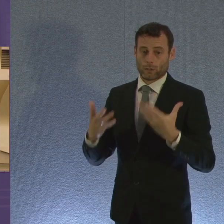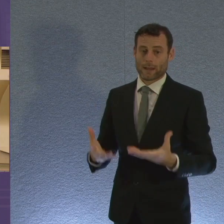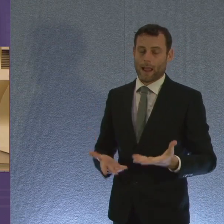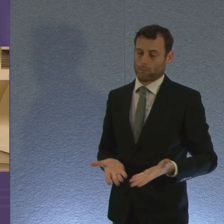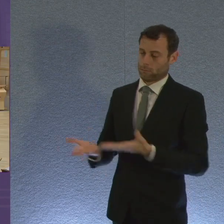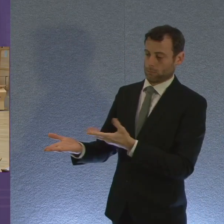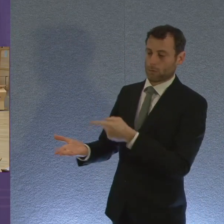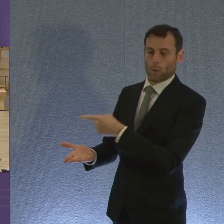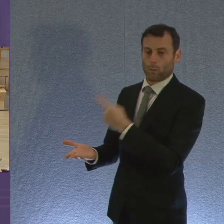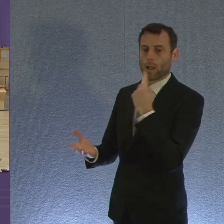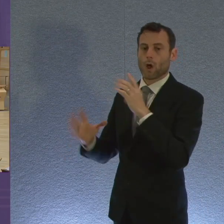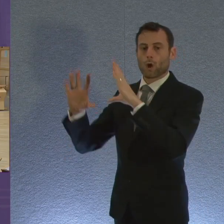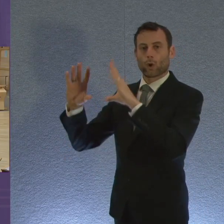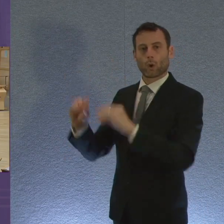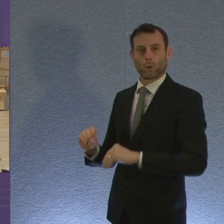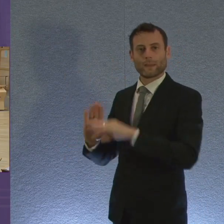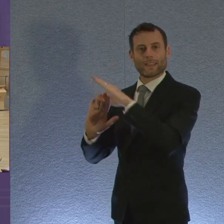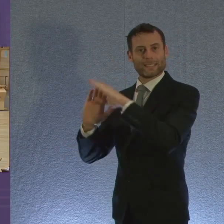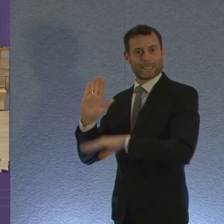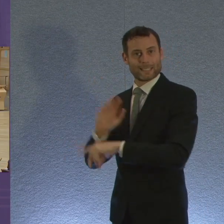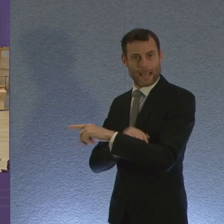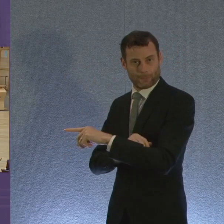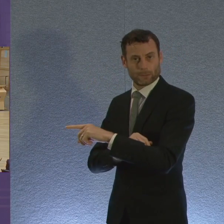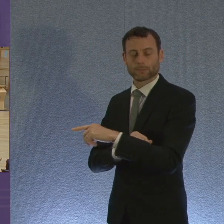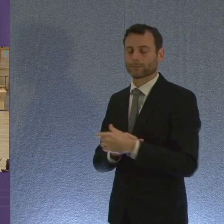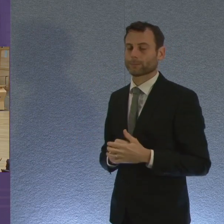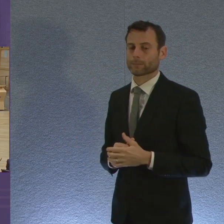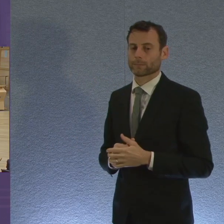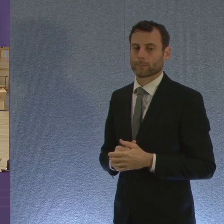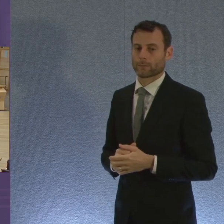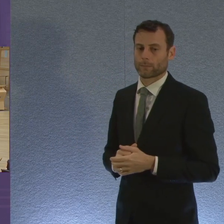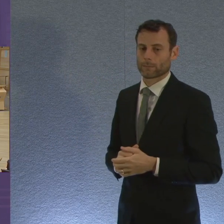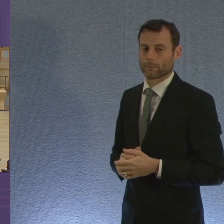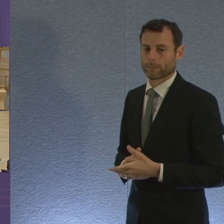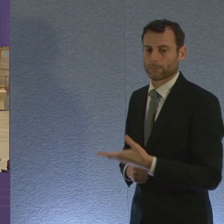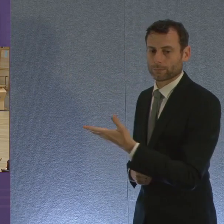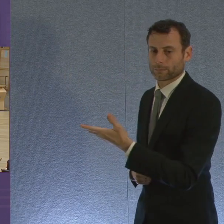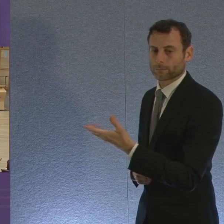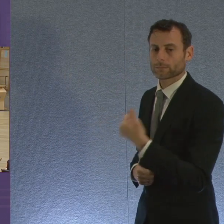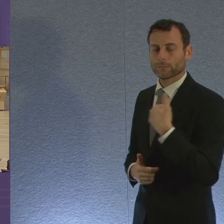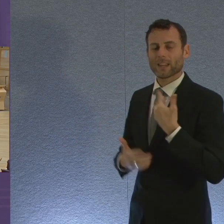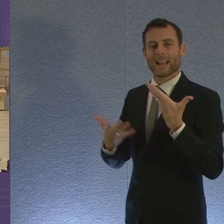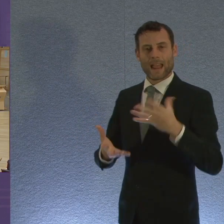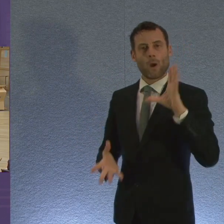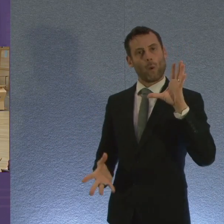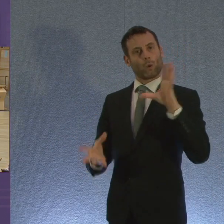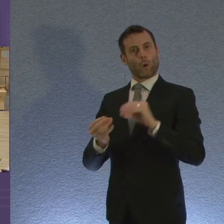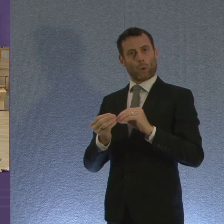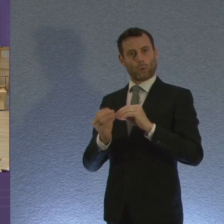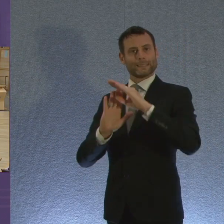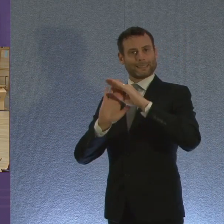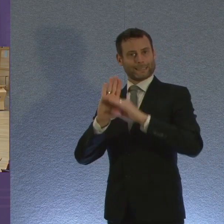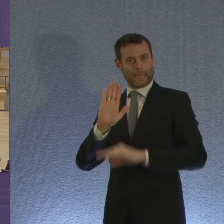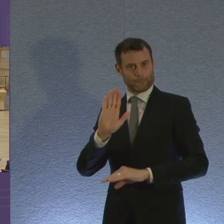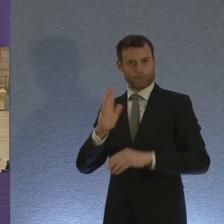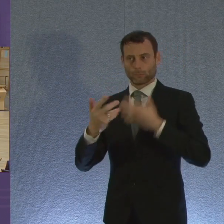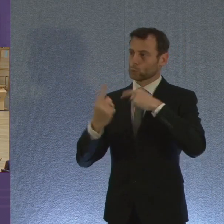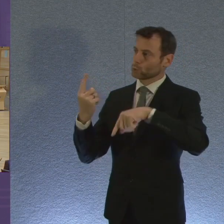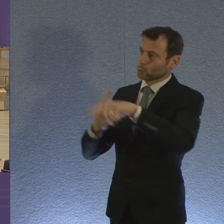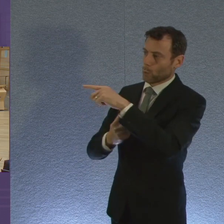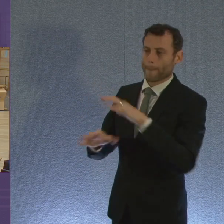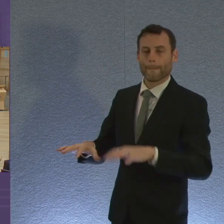Government. I call Jenny Gilruth. Thank you, Presiding Officer. I shall conclude on behalf of the Government by setting out for Parliament some of the other